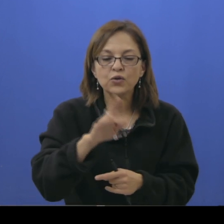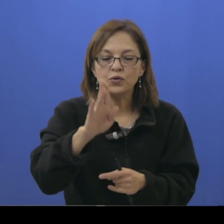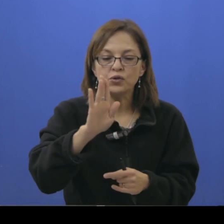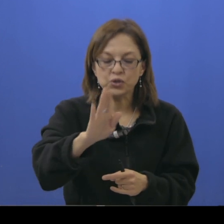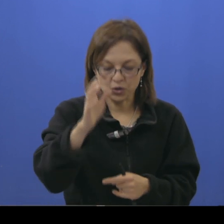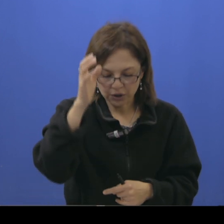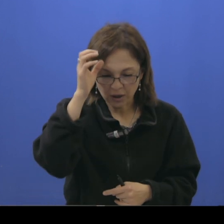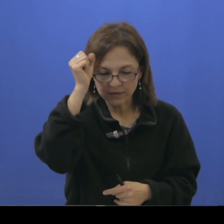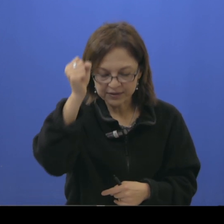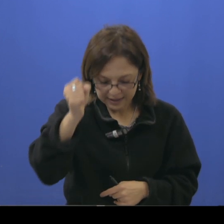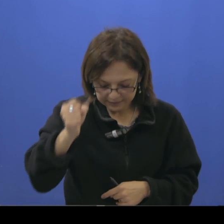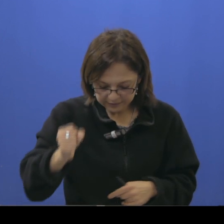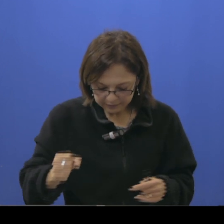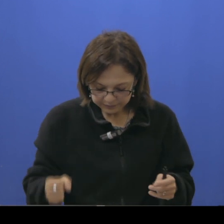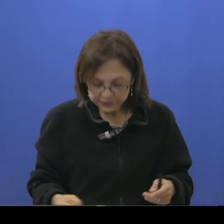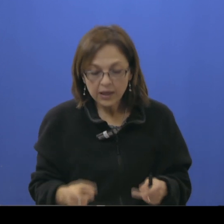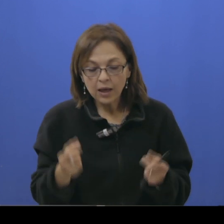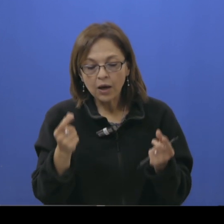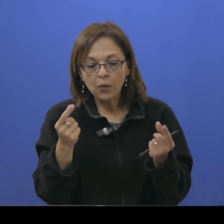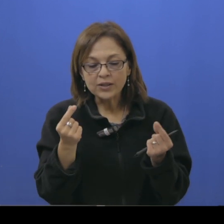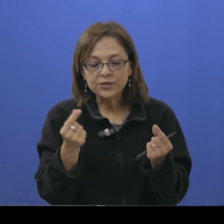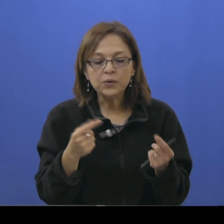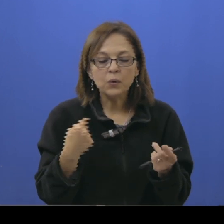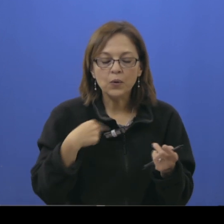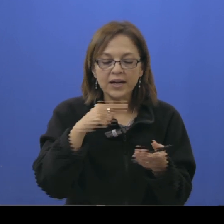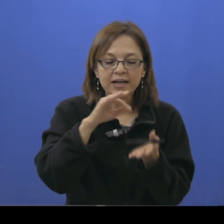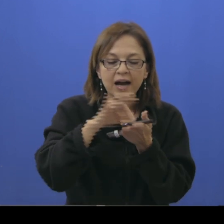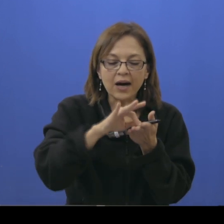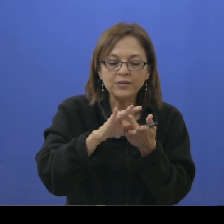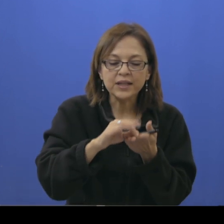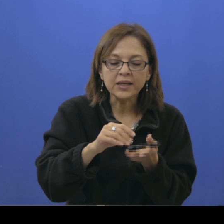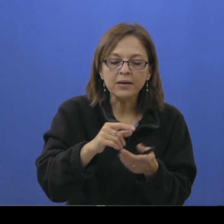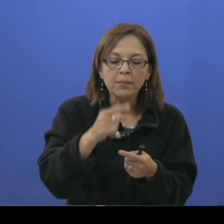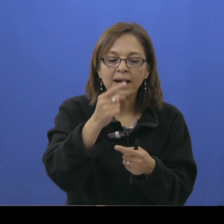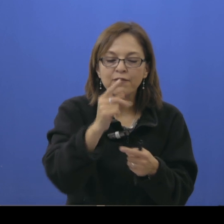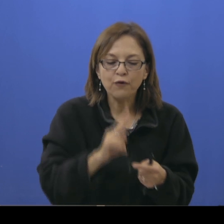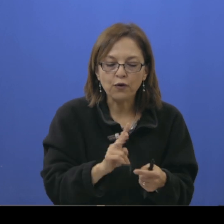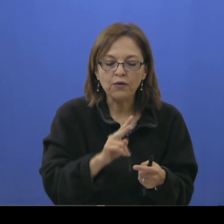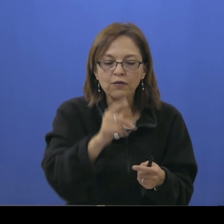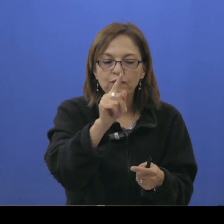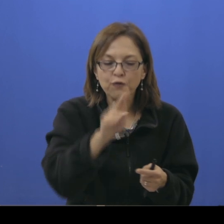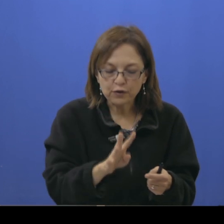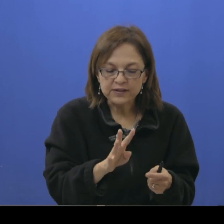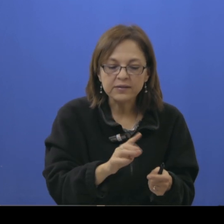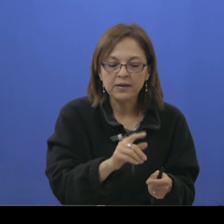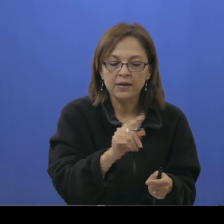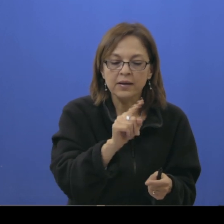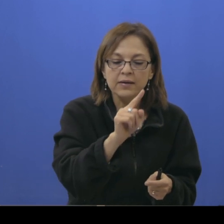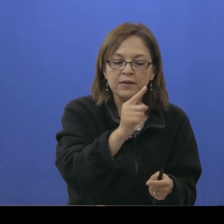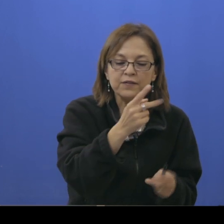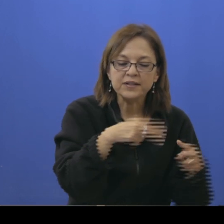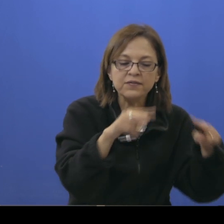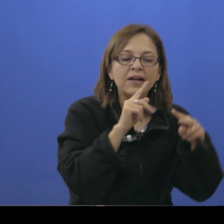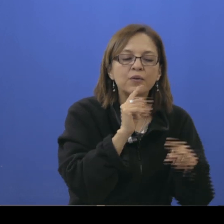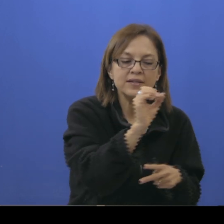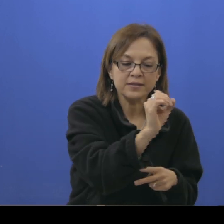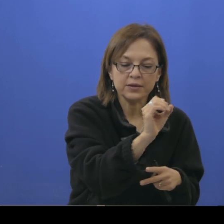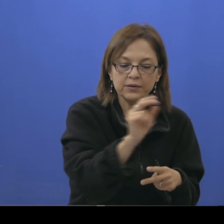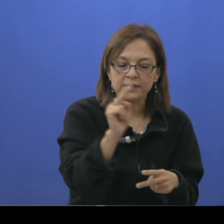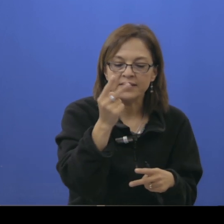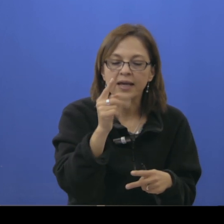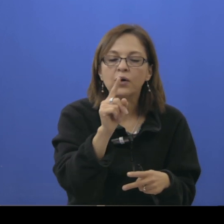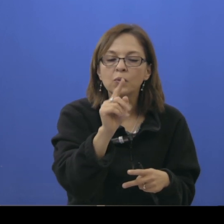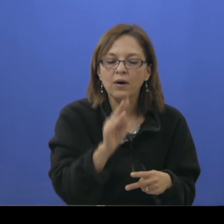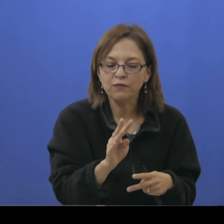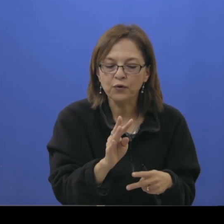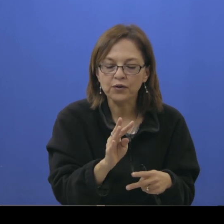Now use your common sense. What to do? We are counting by fourths. The first value is 0.